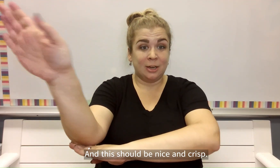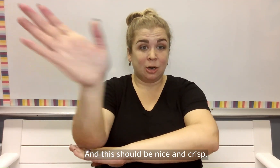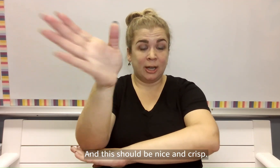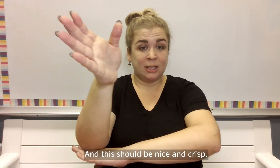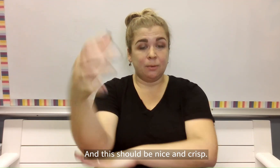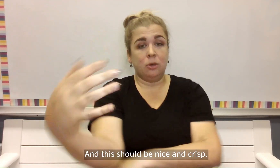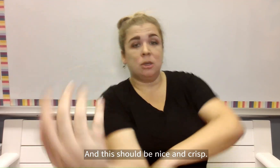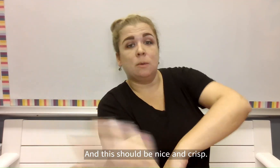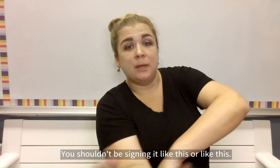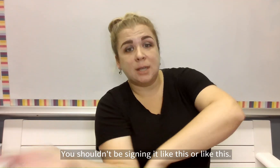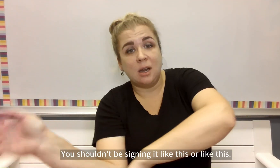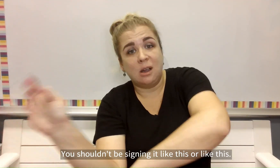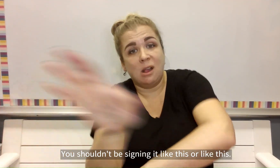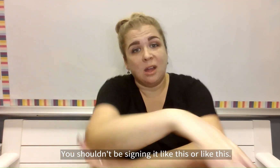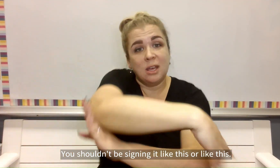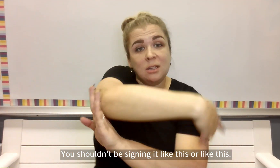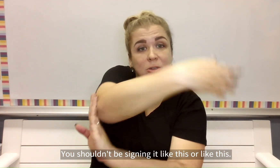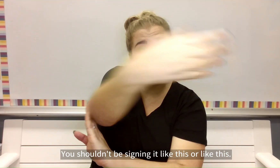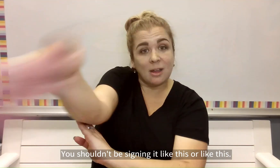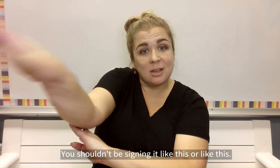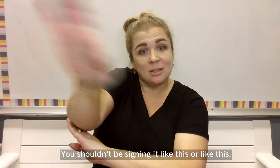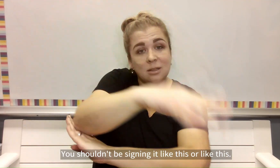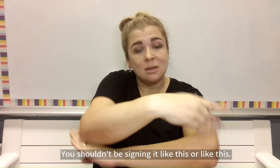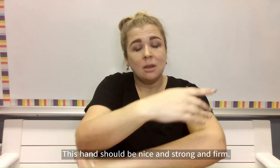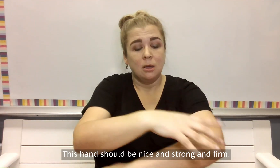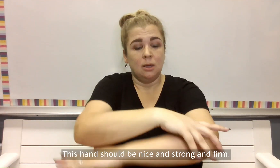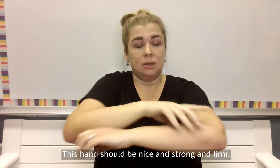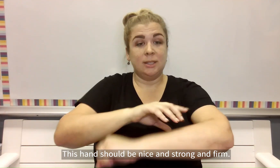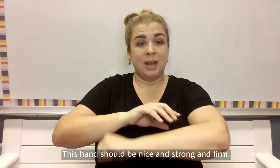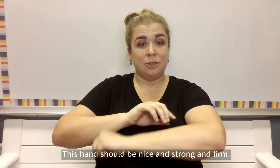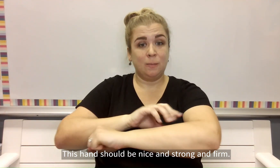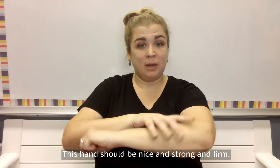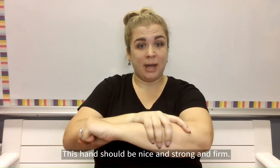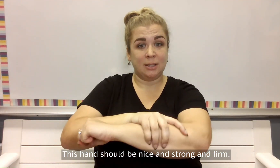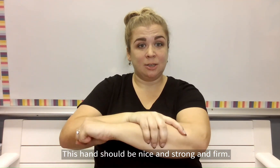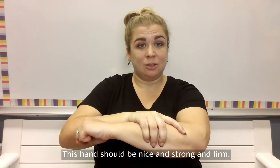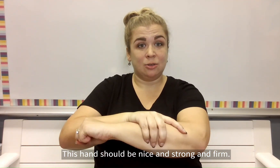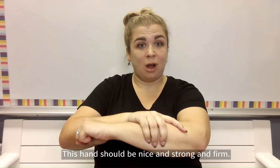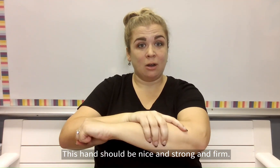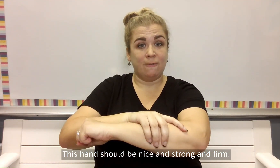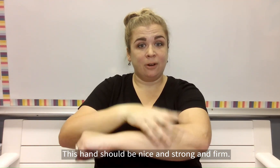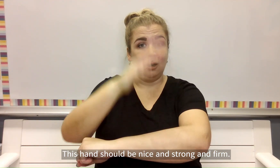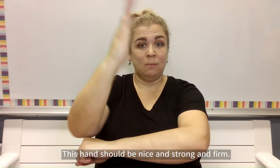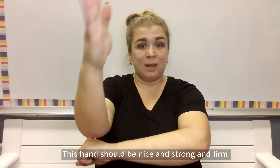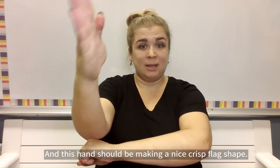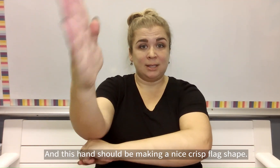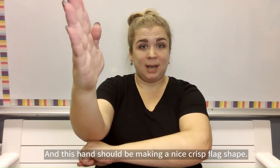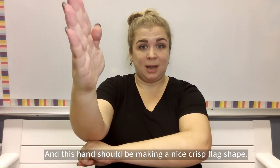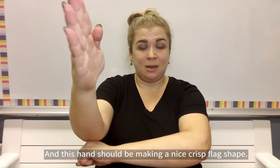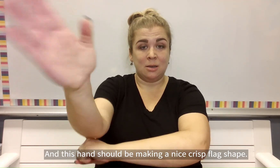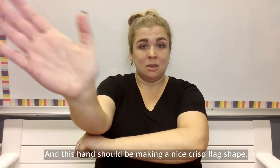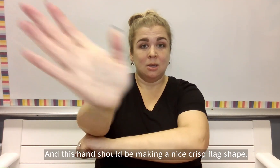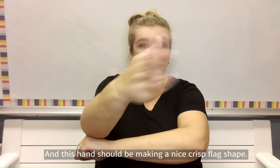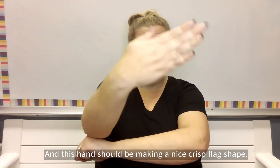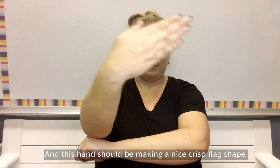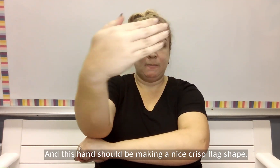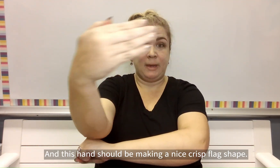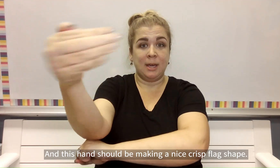and crisp. You shouldn't be signing it like this or like this. This hand should be nice and strong and firm, and this hand should be making a